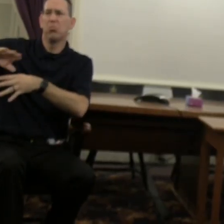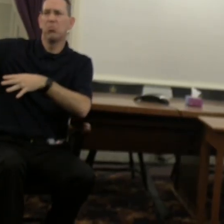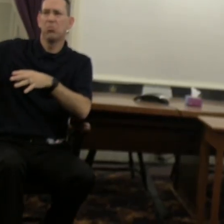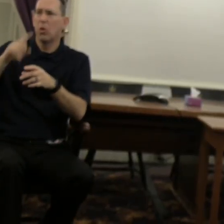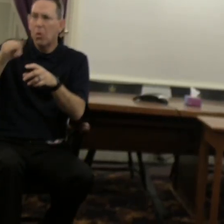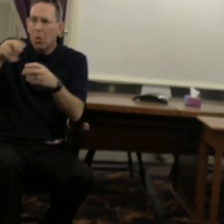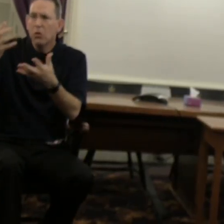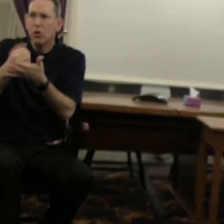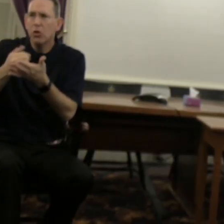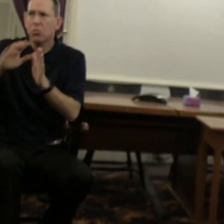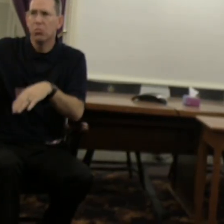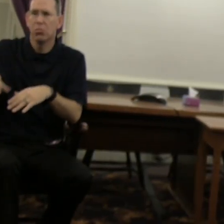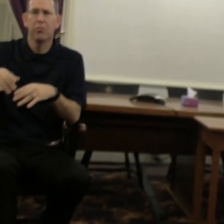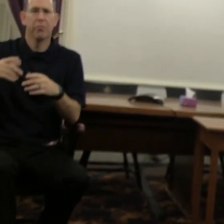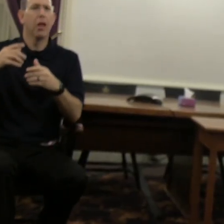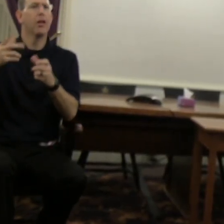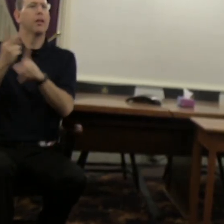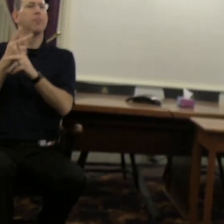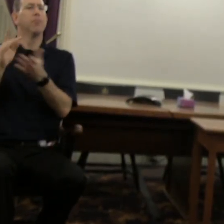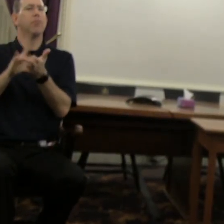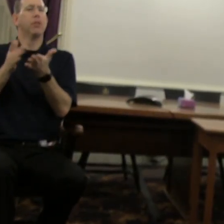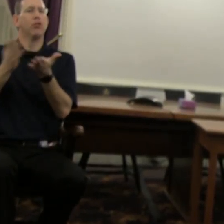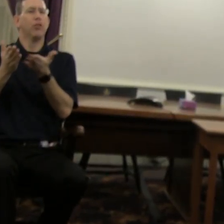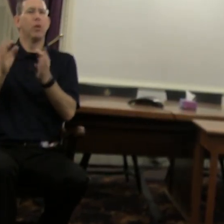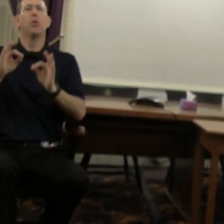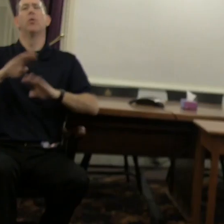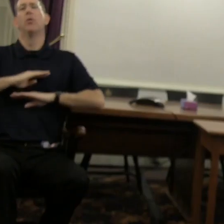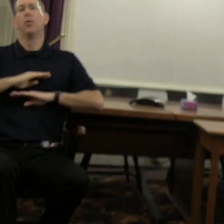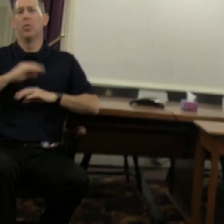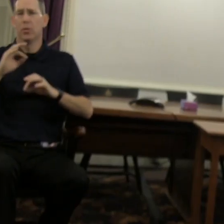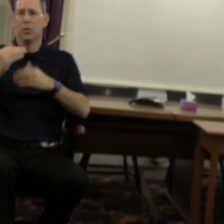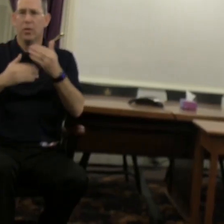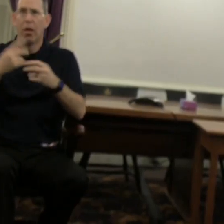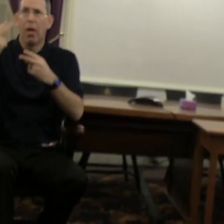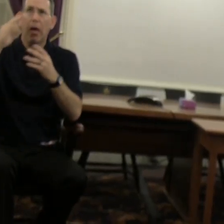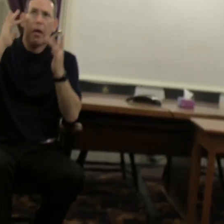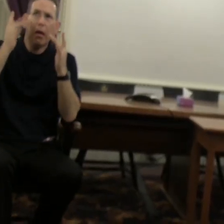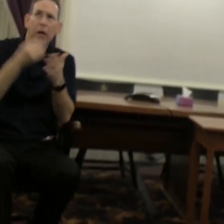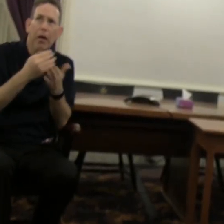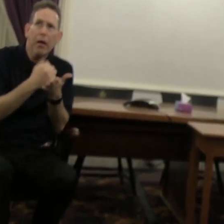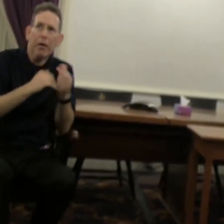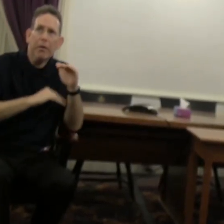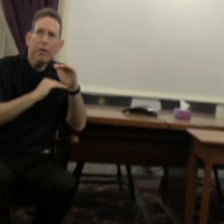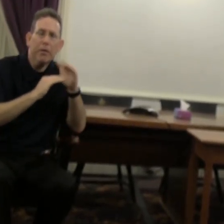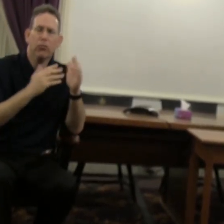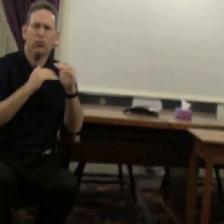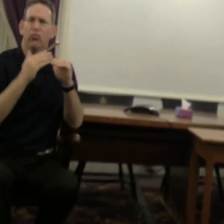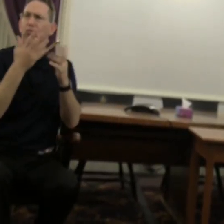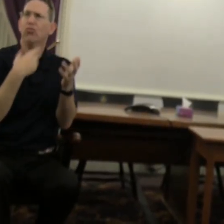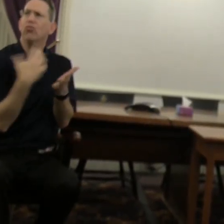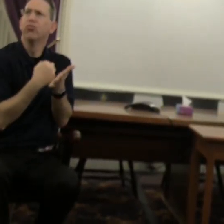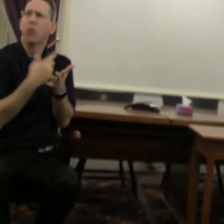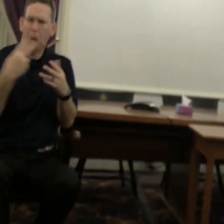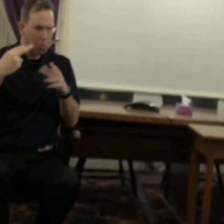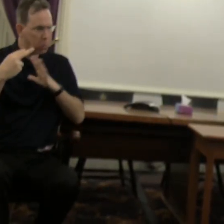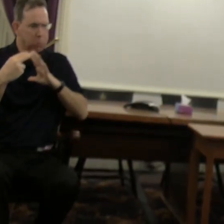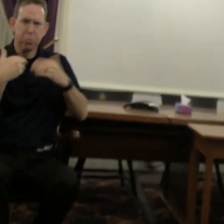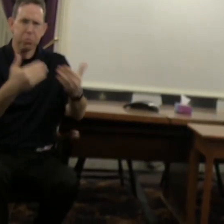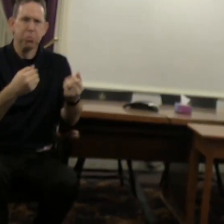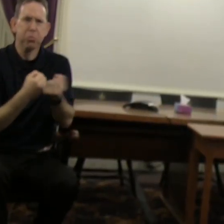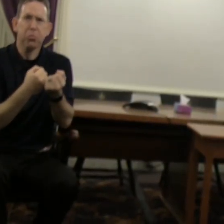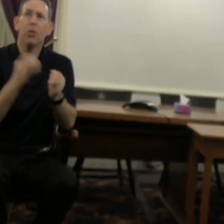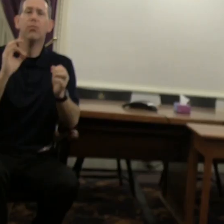there is now a spousal income disregard. The income of the spouse not applying for or